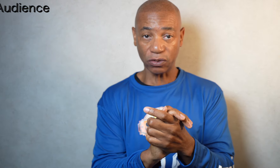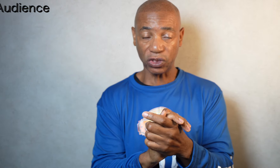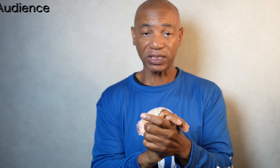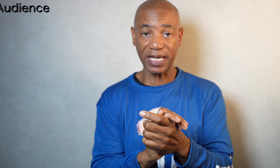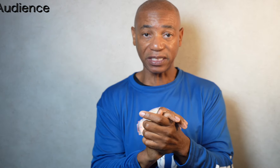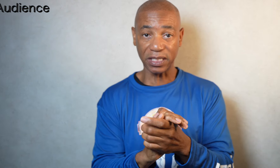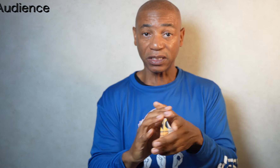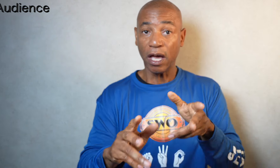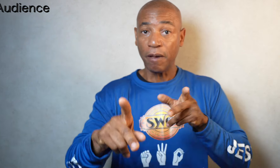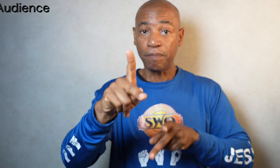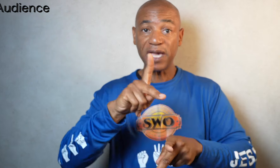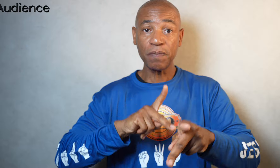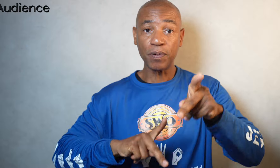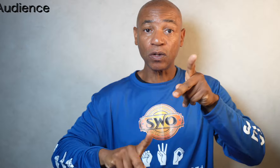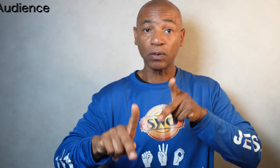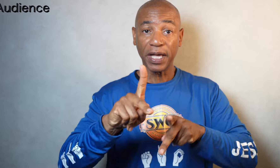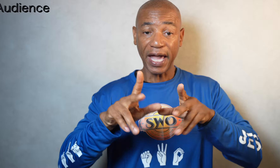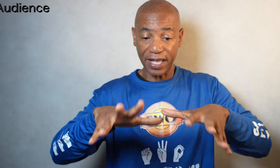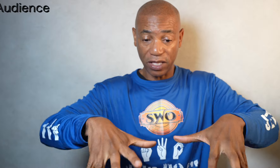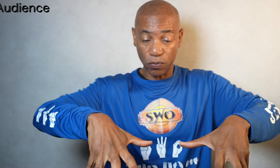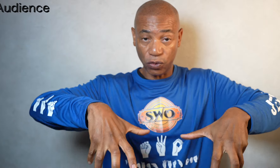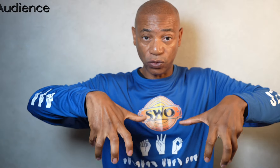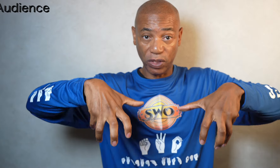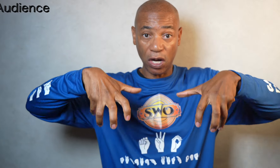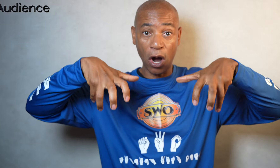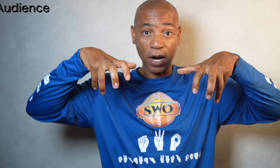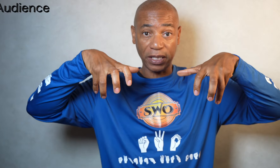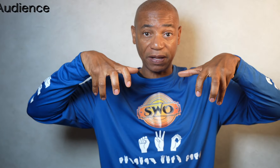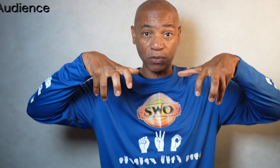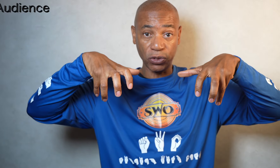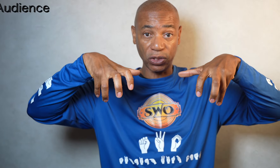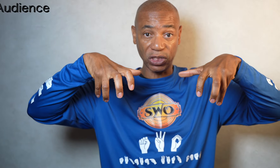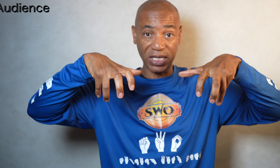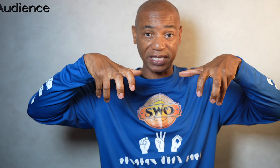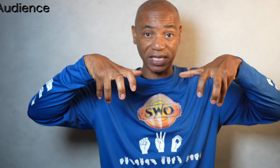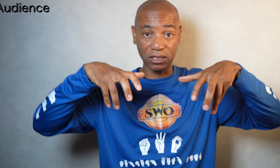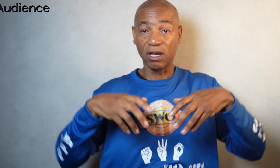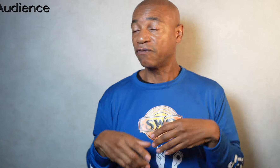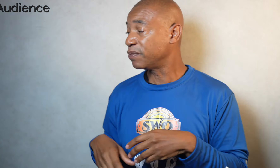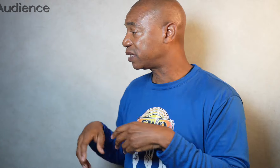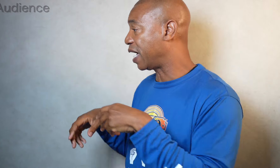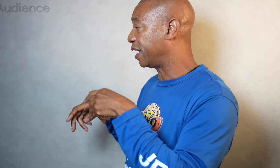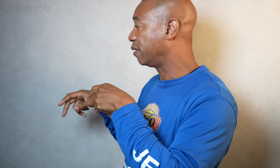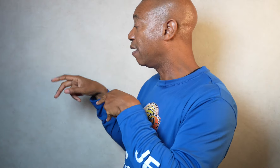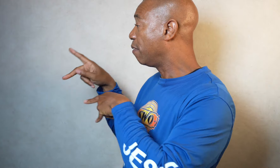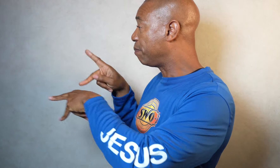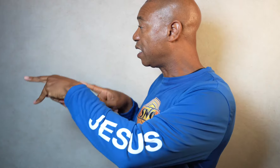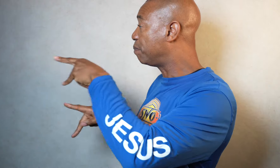just like this, people, and then we'll do the arc-like motions just like this. From the side, people,